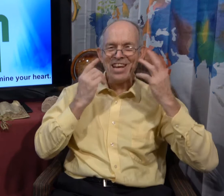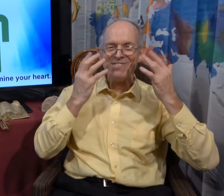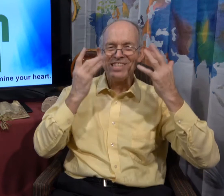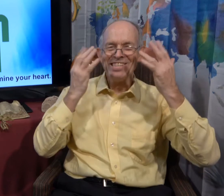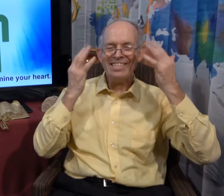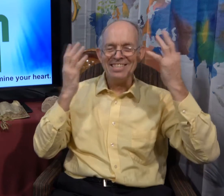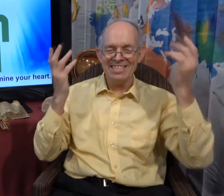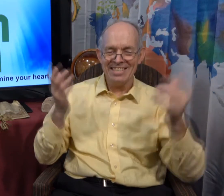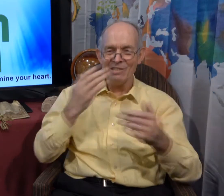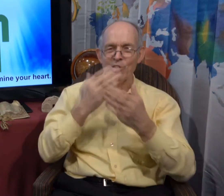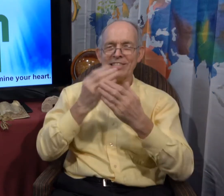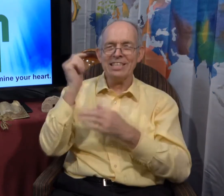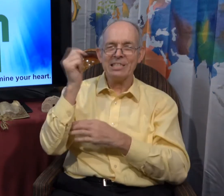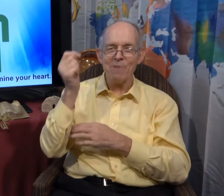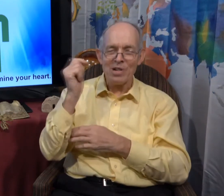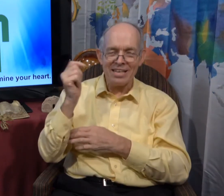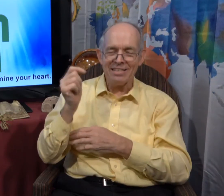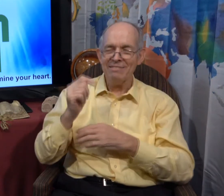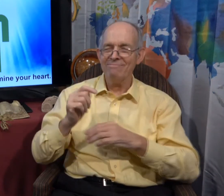Favorite. Your testimony.